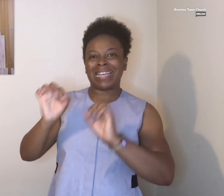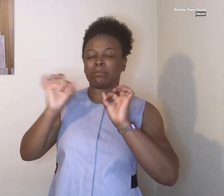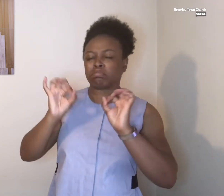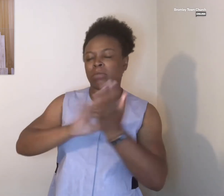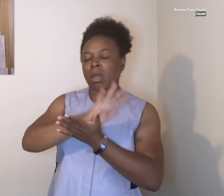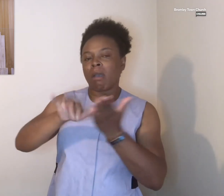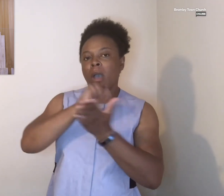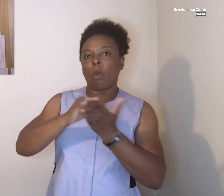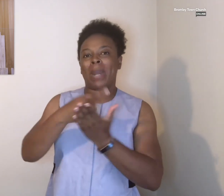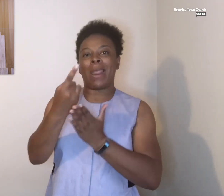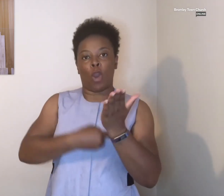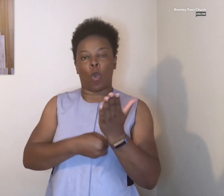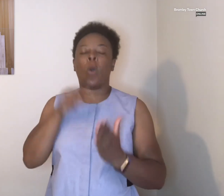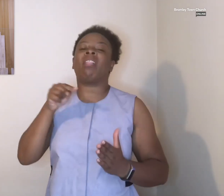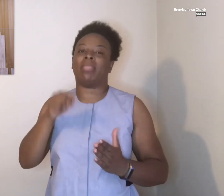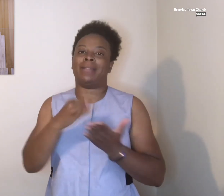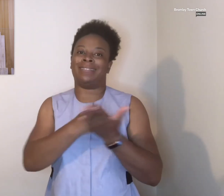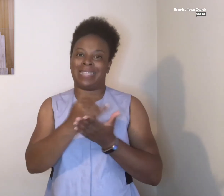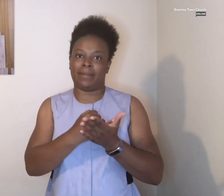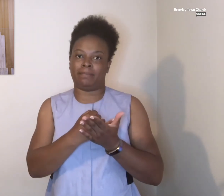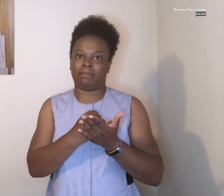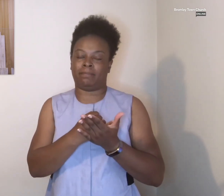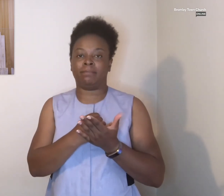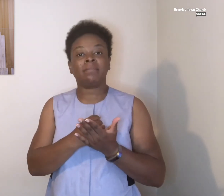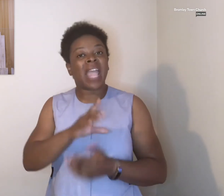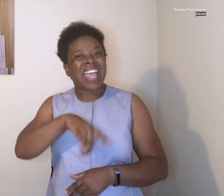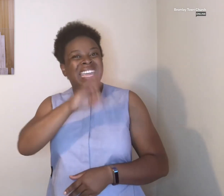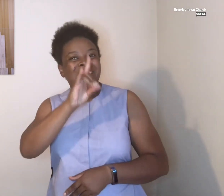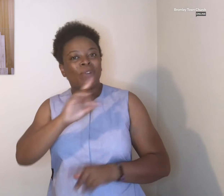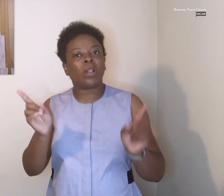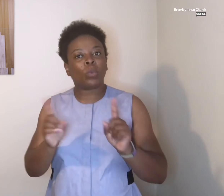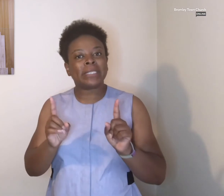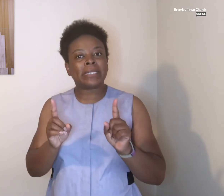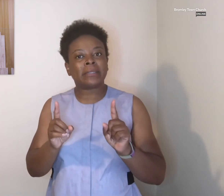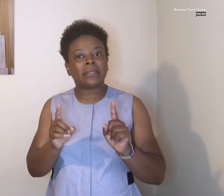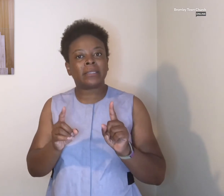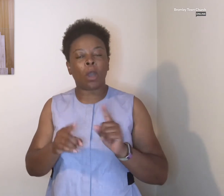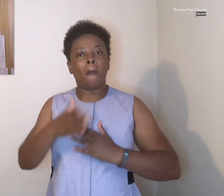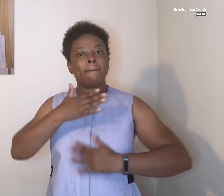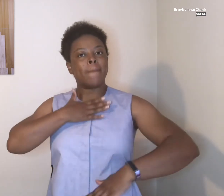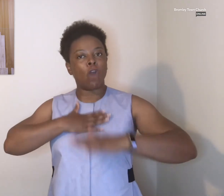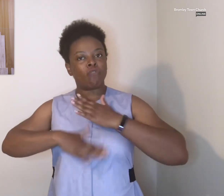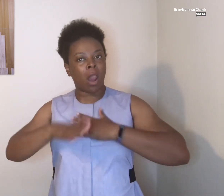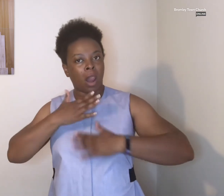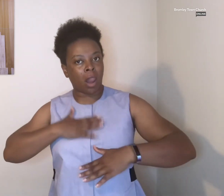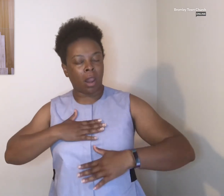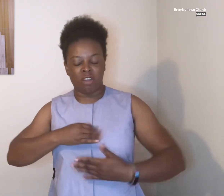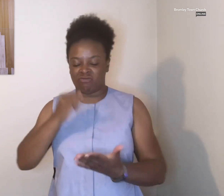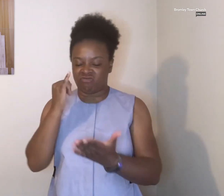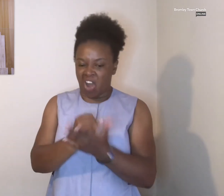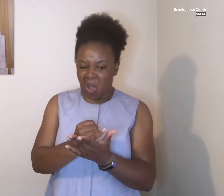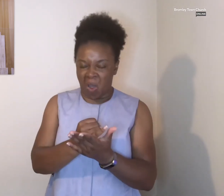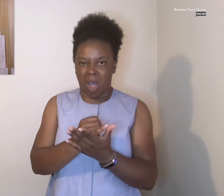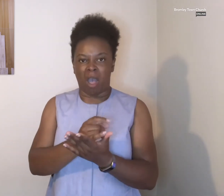sin. Equally, what is evil? Evil is morally wrong or bad. It is immoral